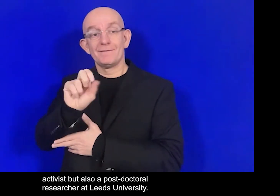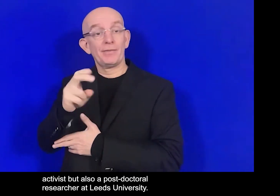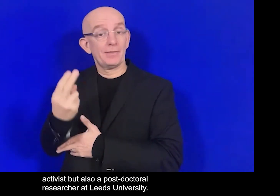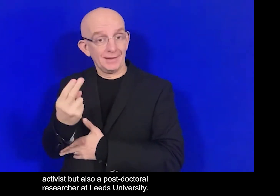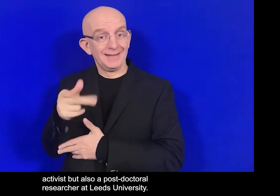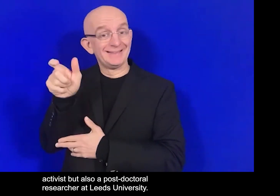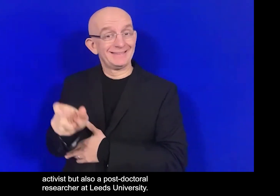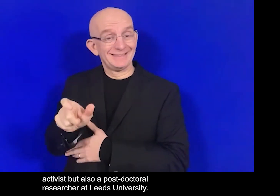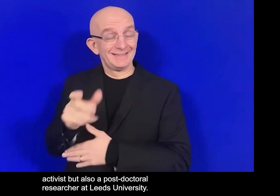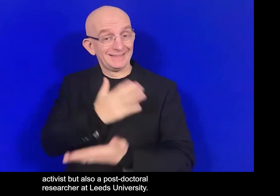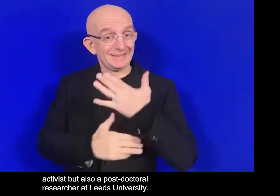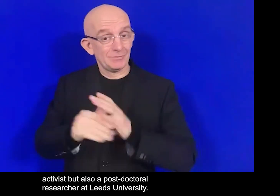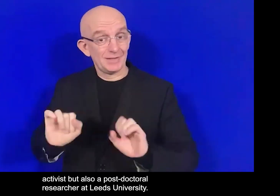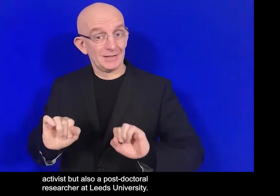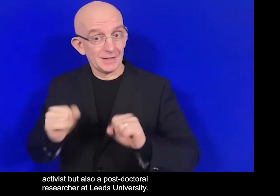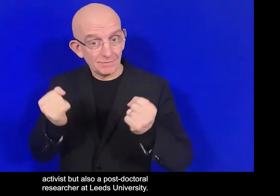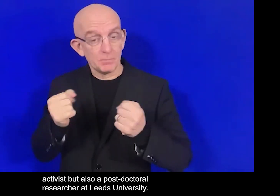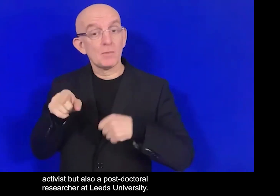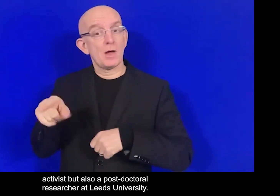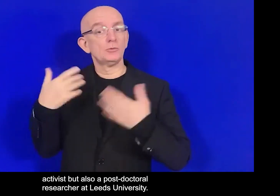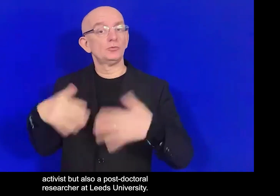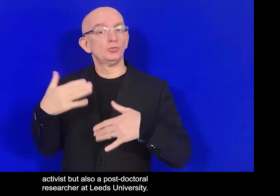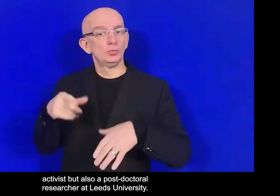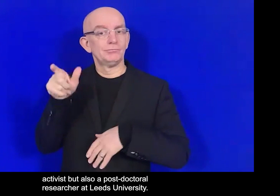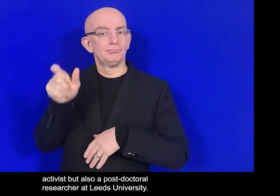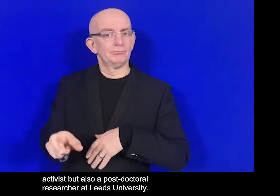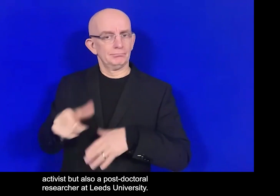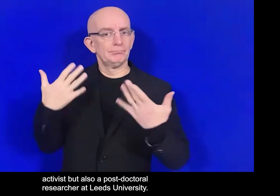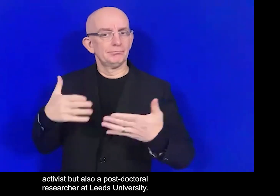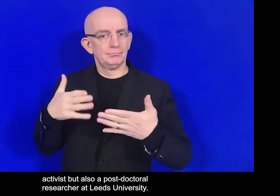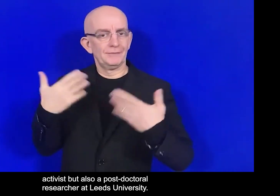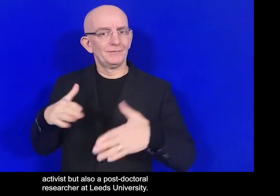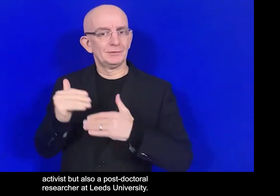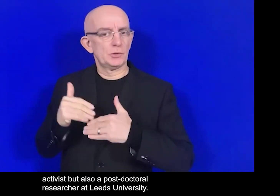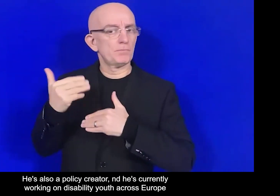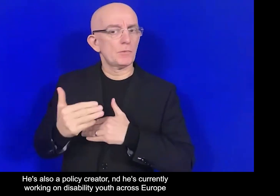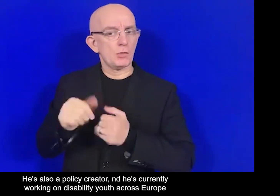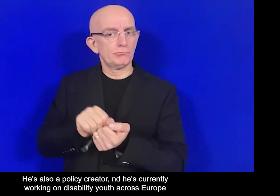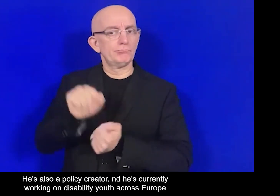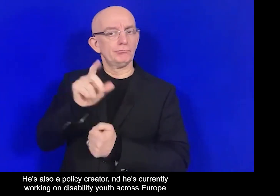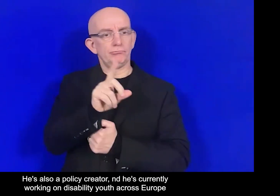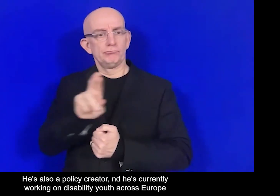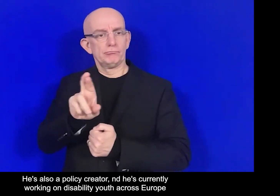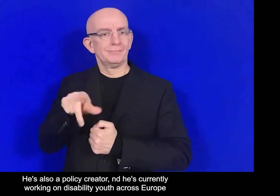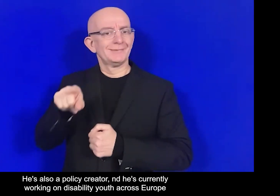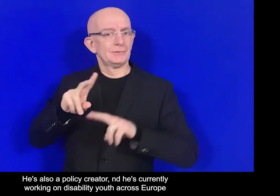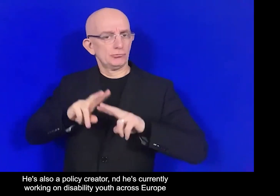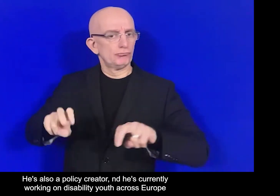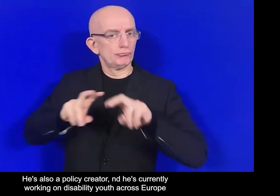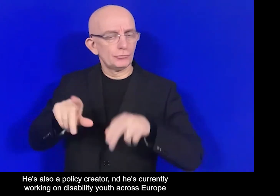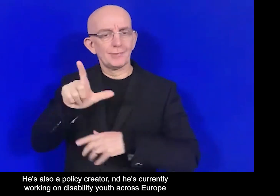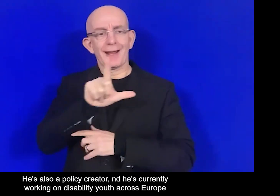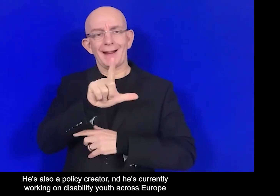a postdoctoral researcher at Leeds University. And he's also a policy creator, and he's